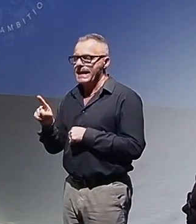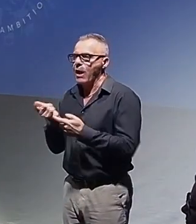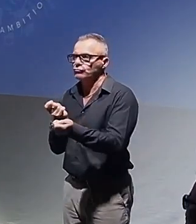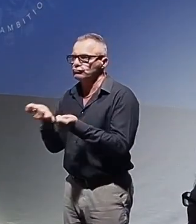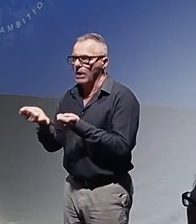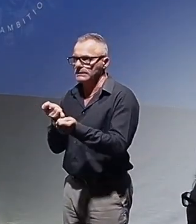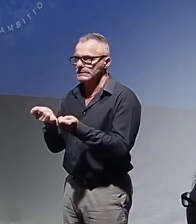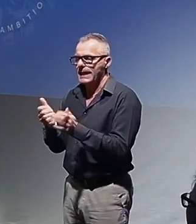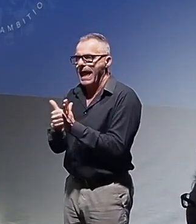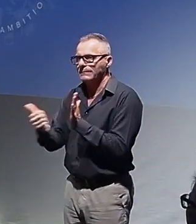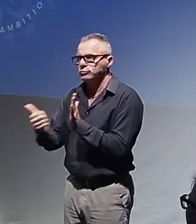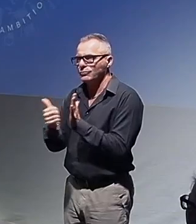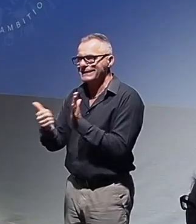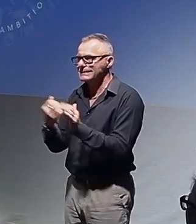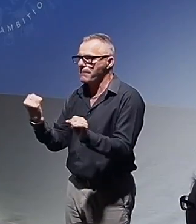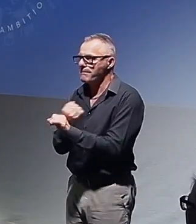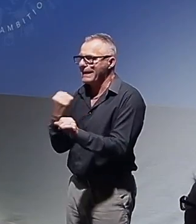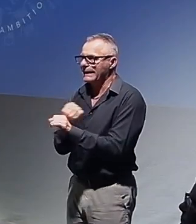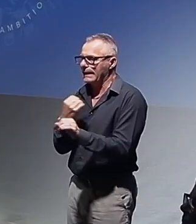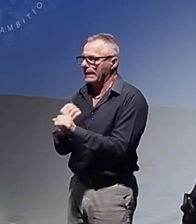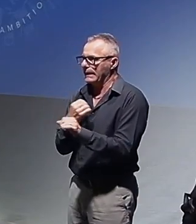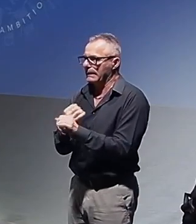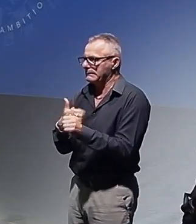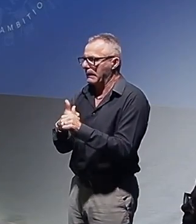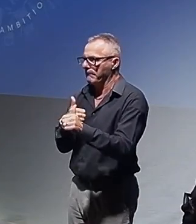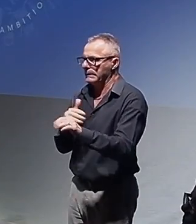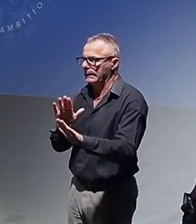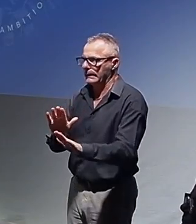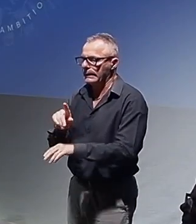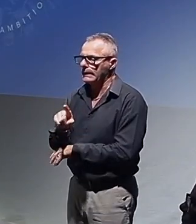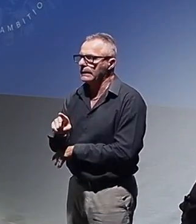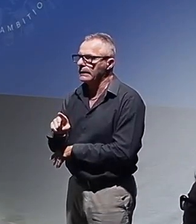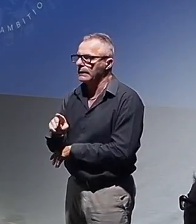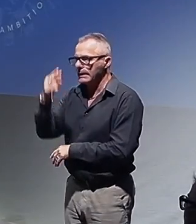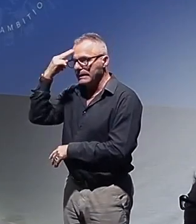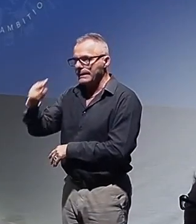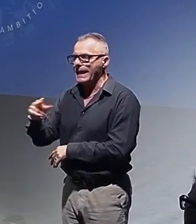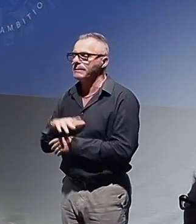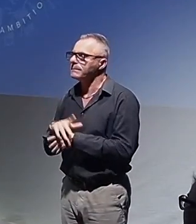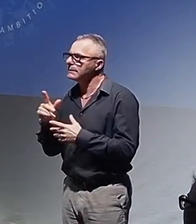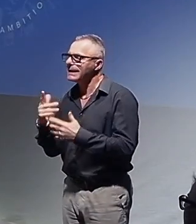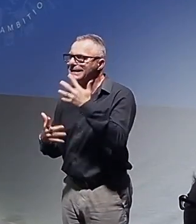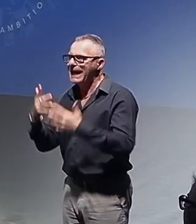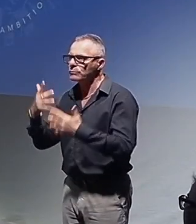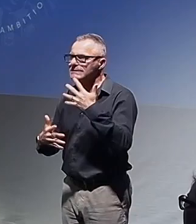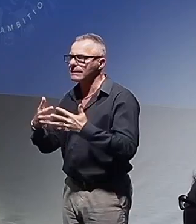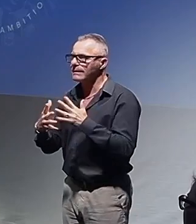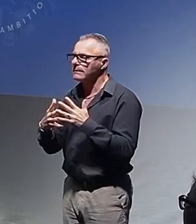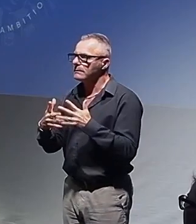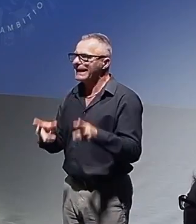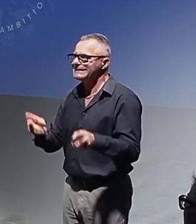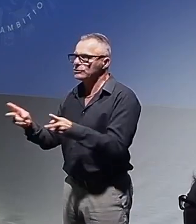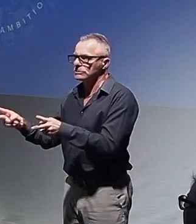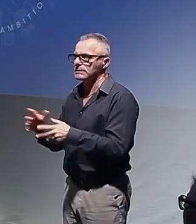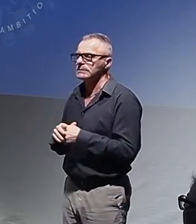runs a print making, oh the lights have gone, I can't see. He runs a printmaking company called Counter Editions based in Margate, and they have an